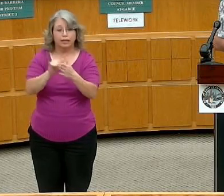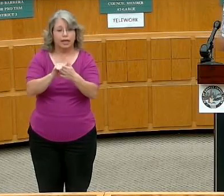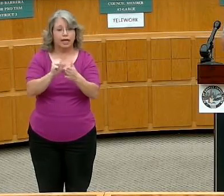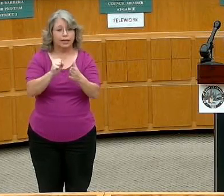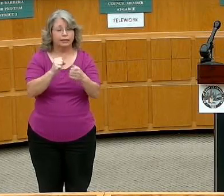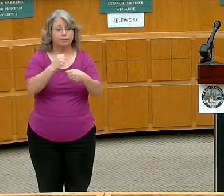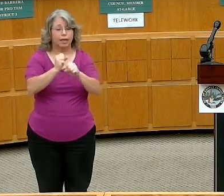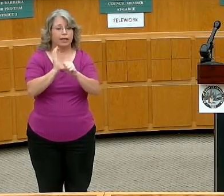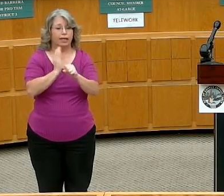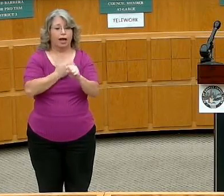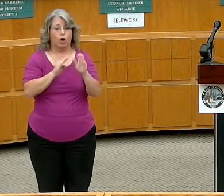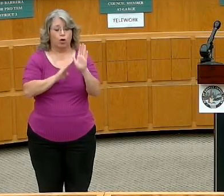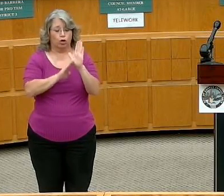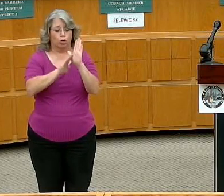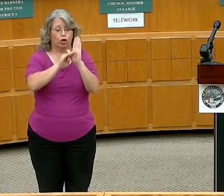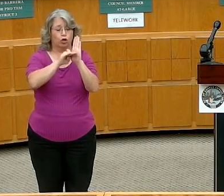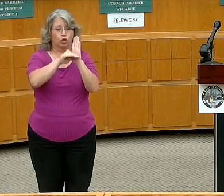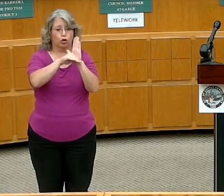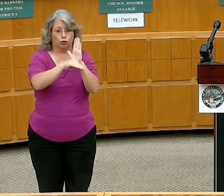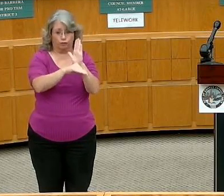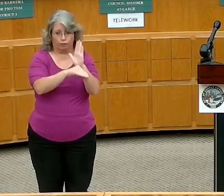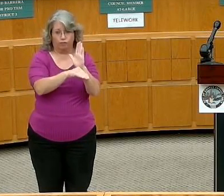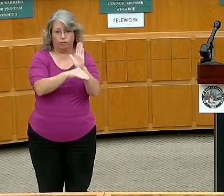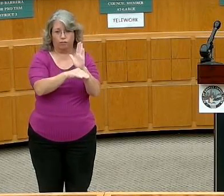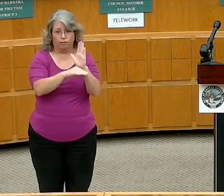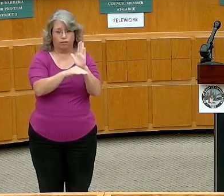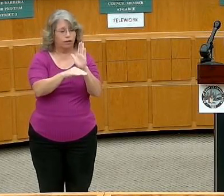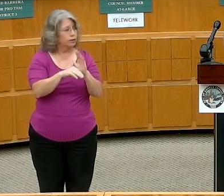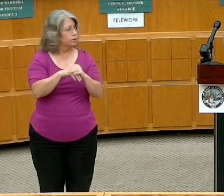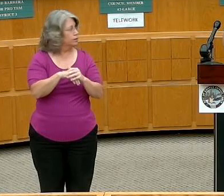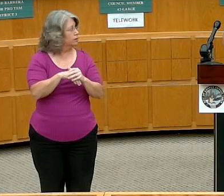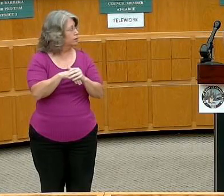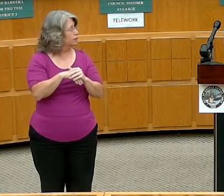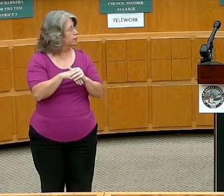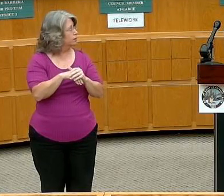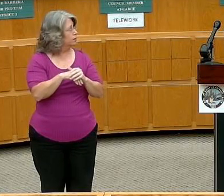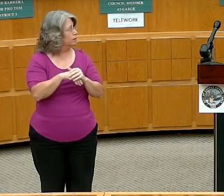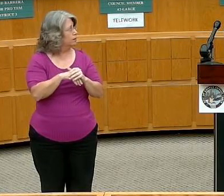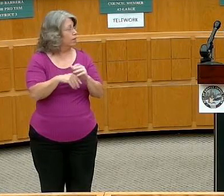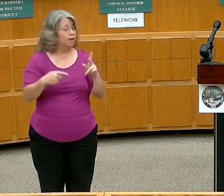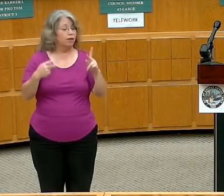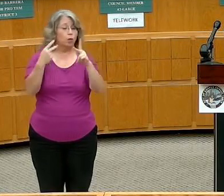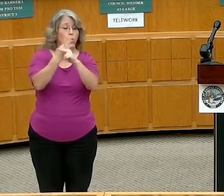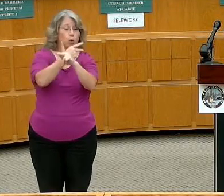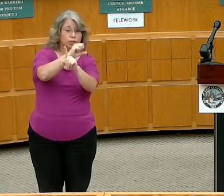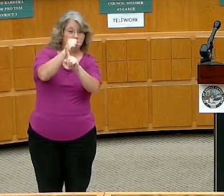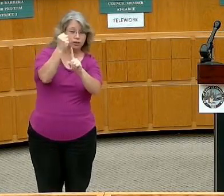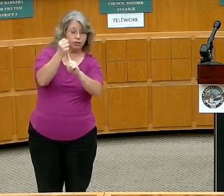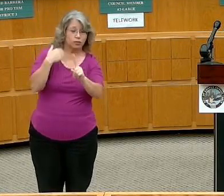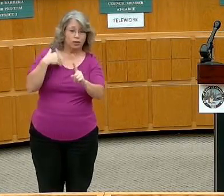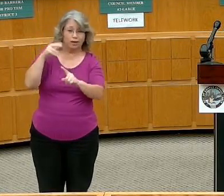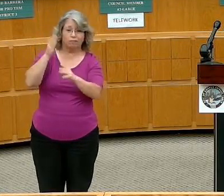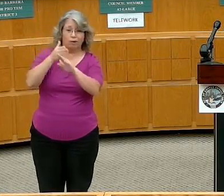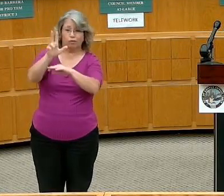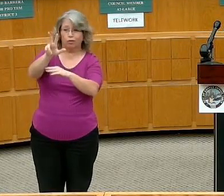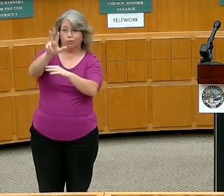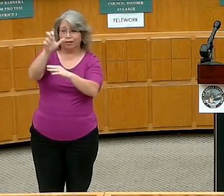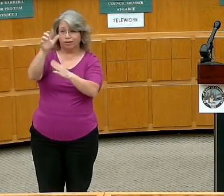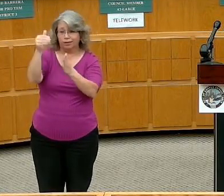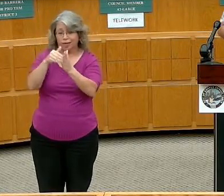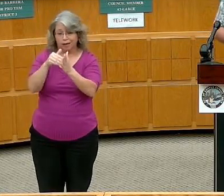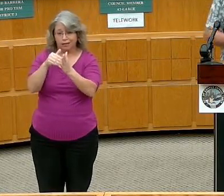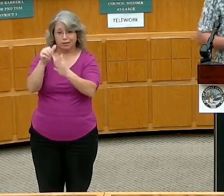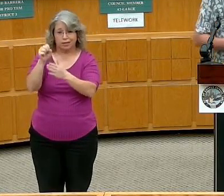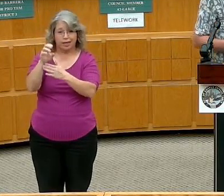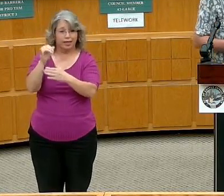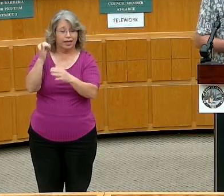scenarios, we have 87,000 cases instead of 300,000 cases if we never did anything at the peak, or 200,000